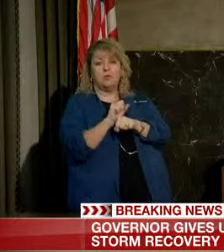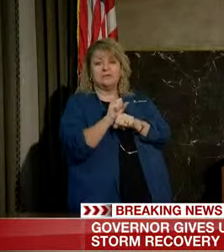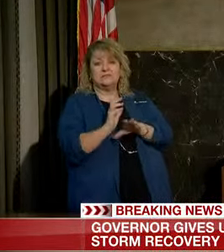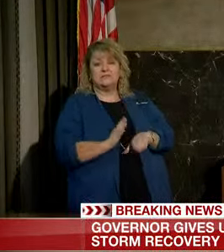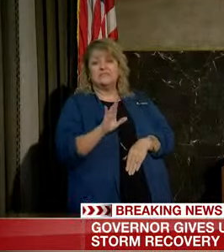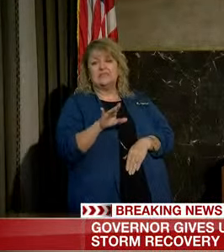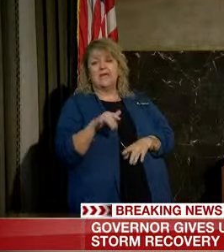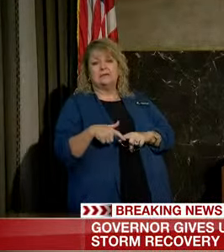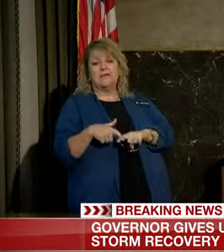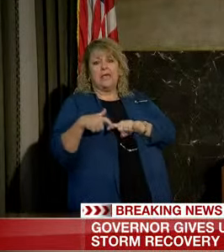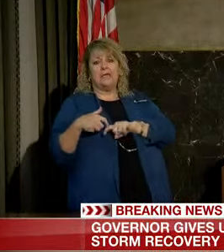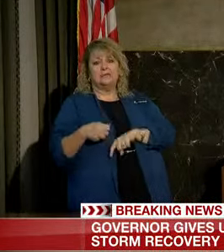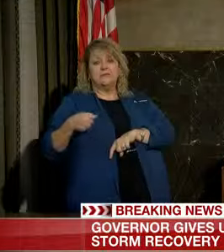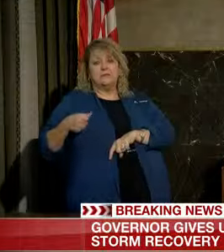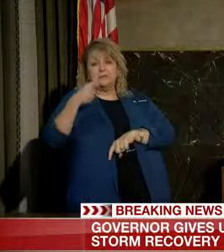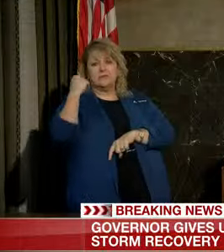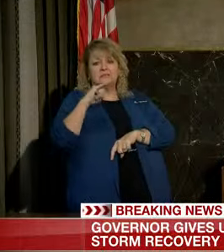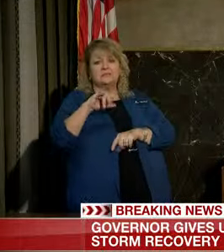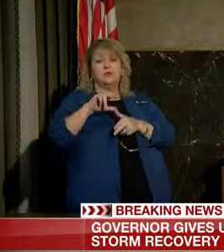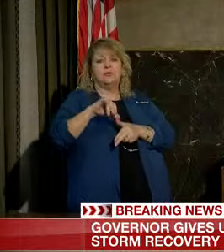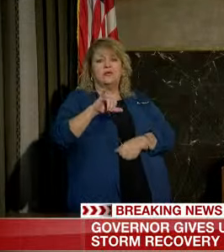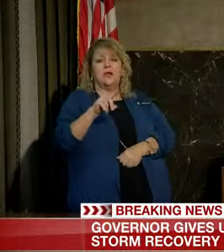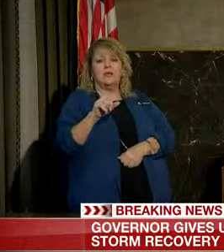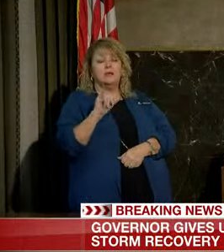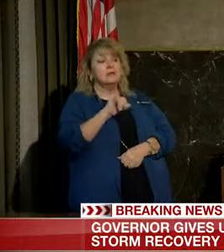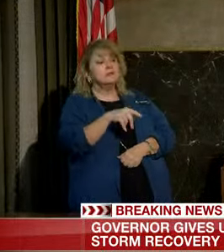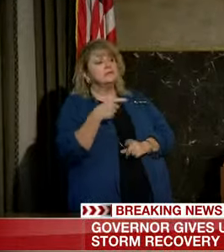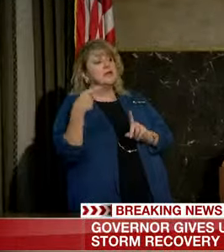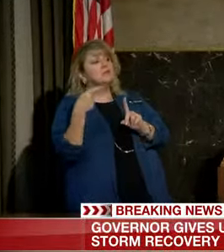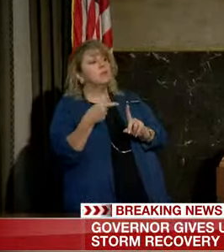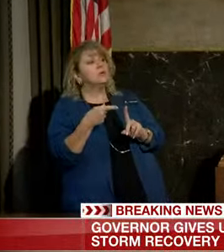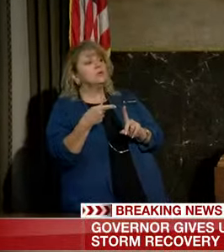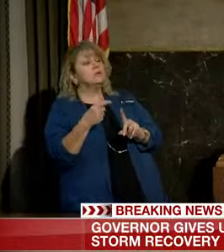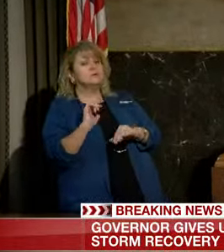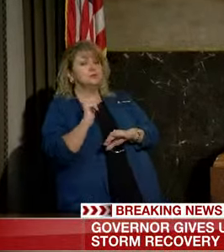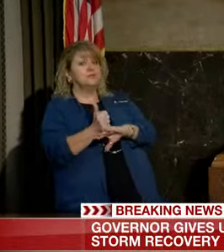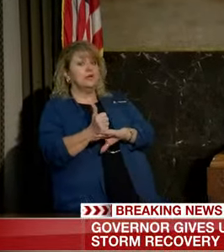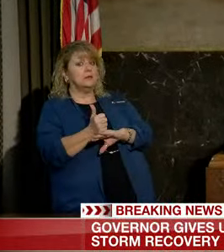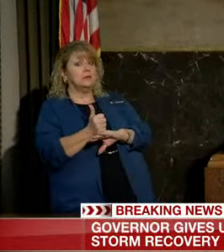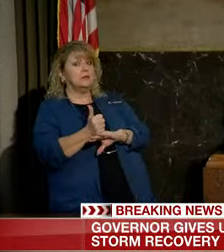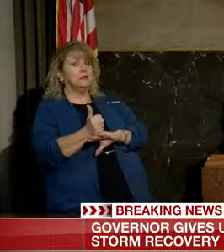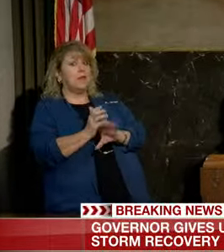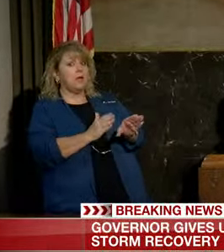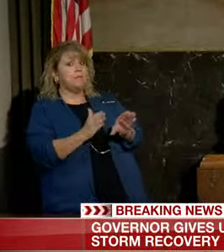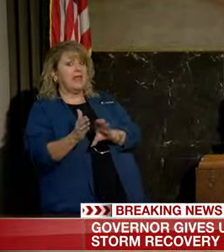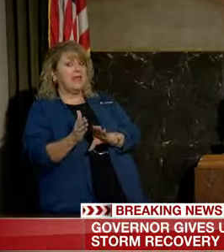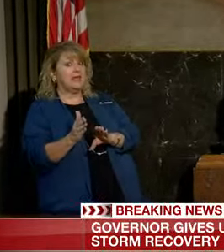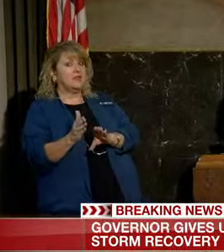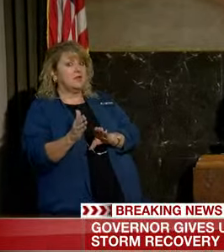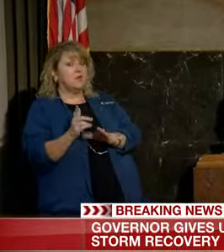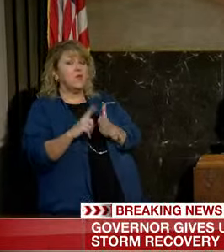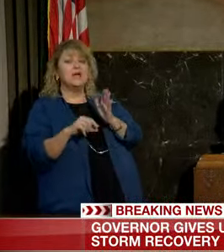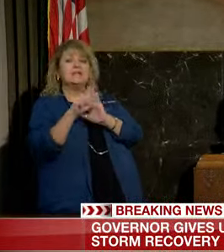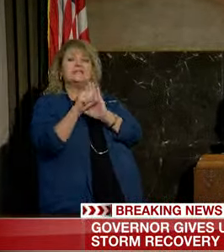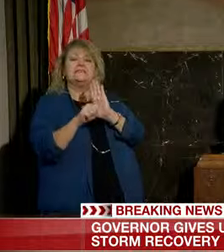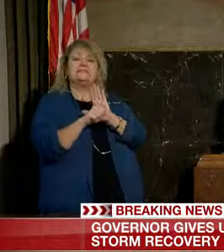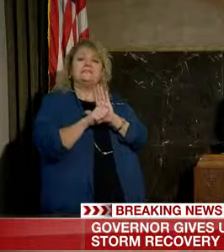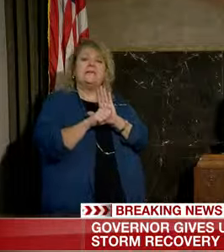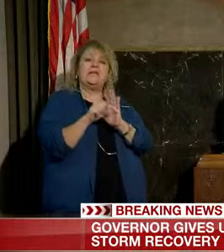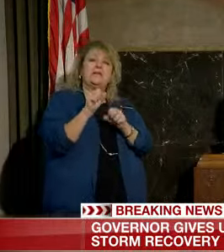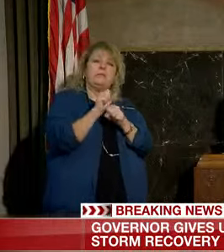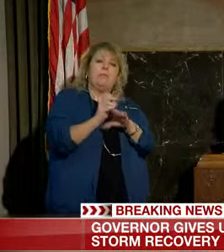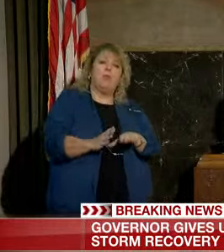aside for a little while because of the storm. Where does that stand in terms of setting a plan for what state employees are going to be required